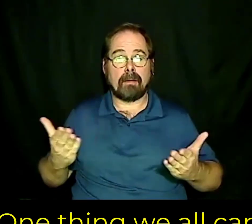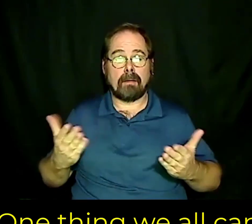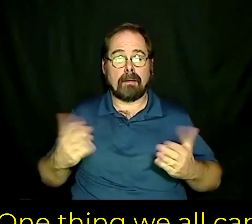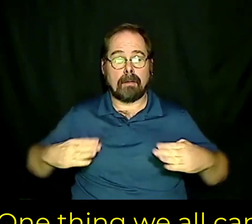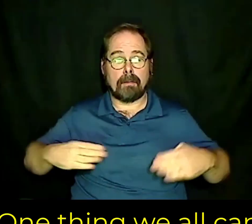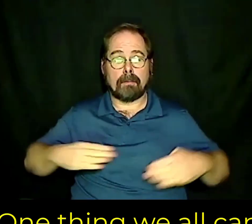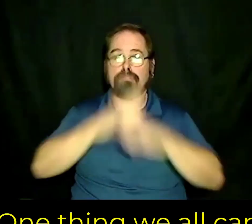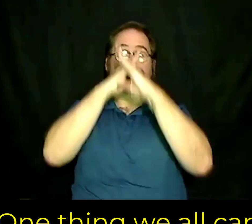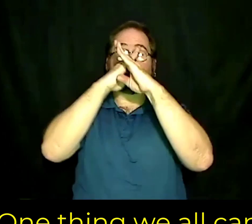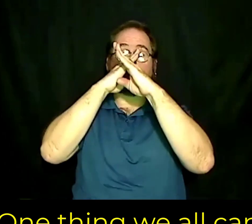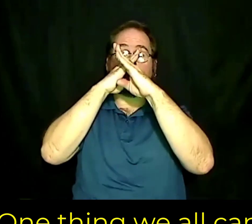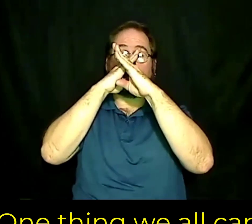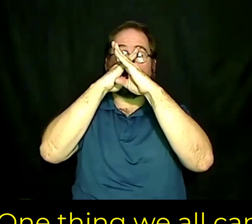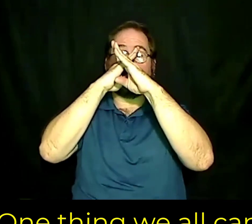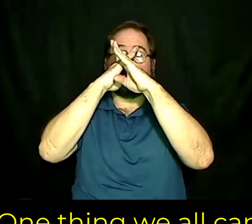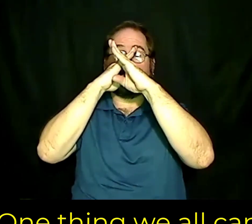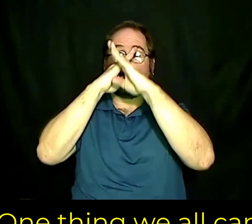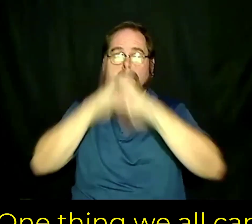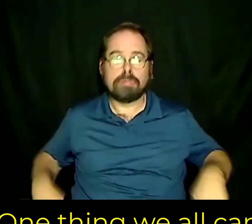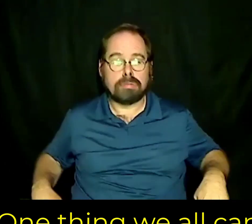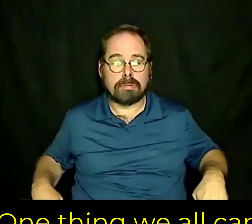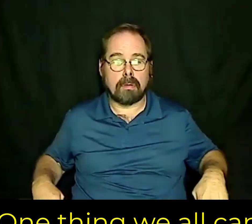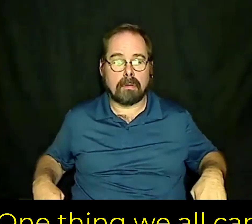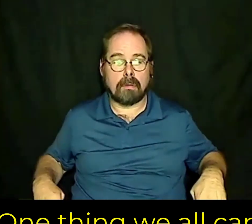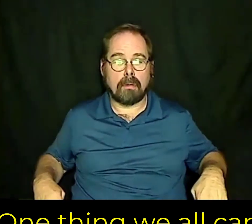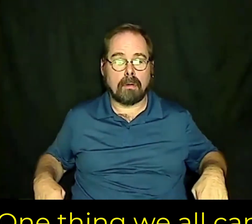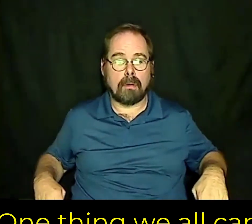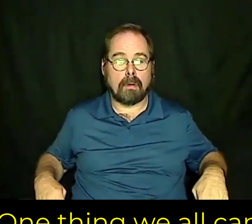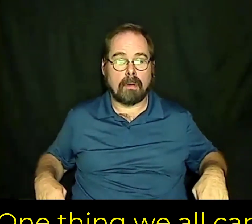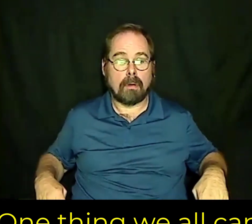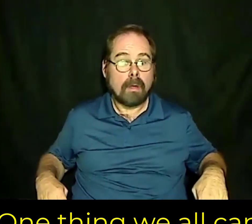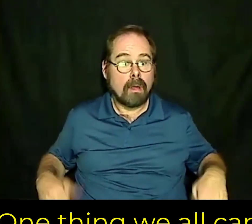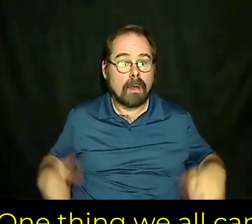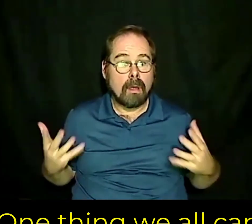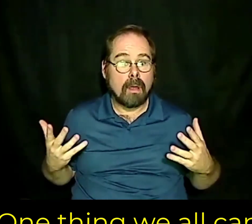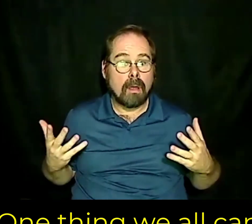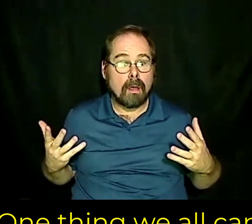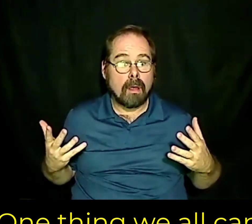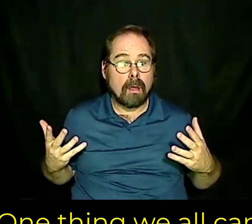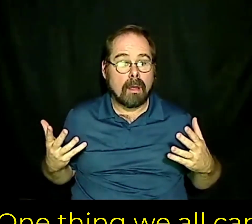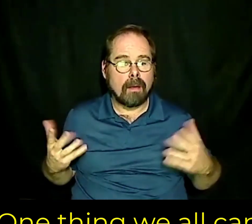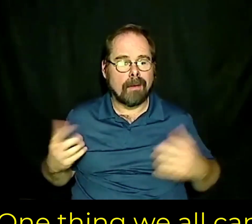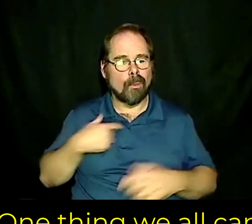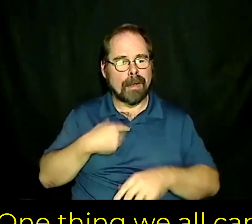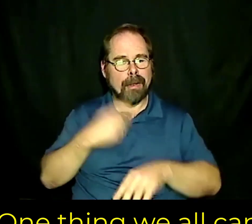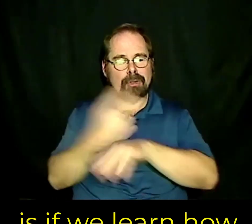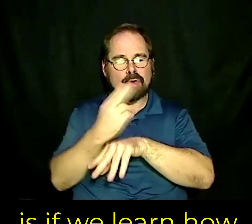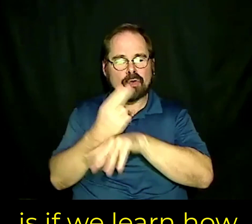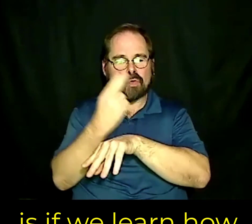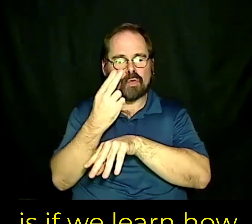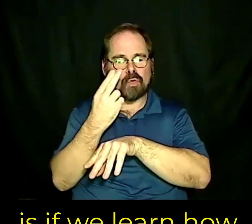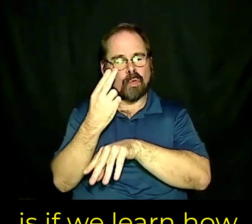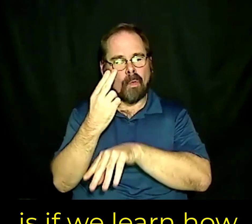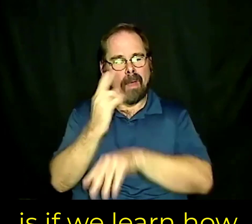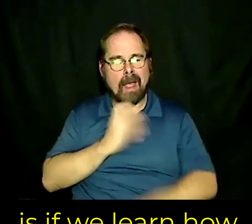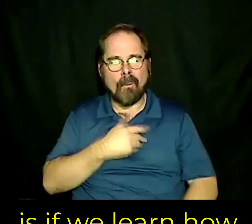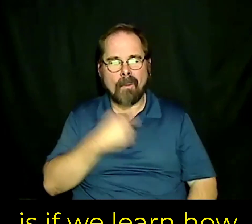One thing we can all do to remove barriers is learn how to use our